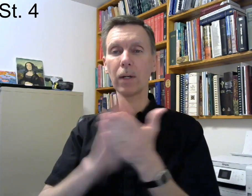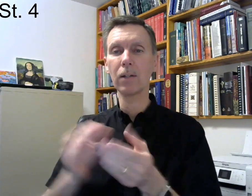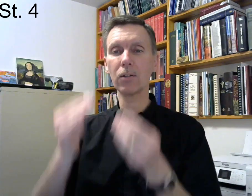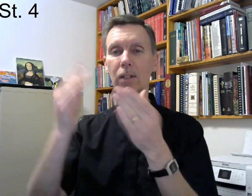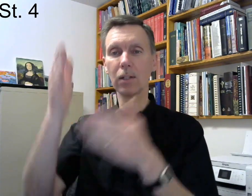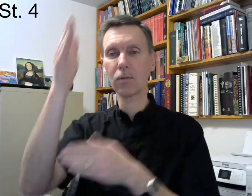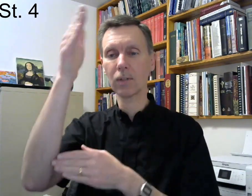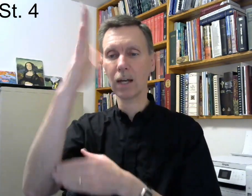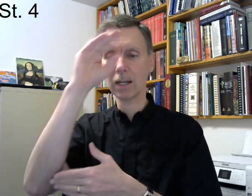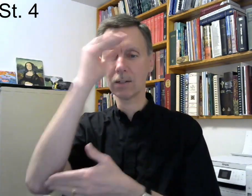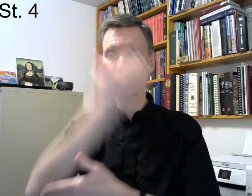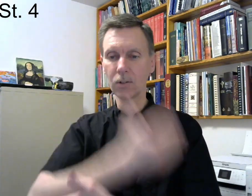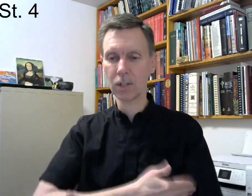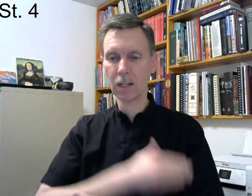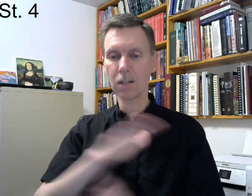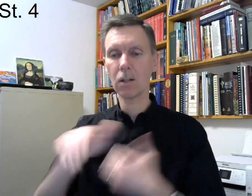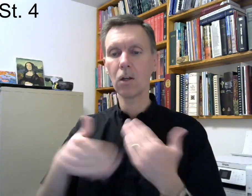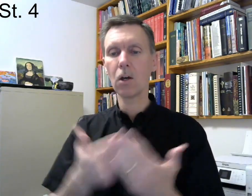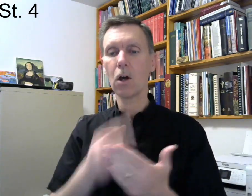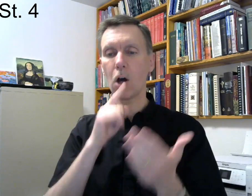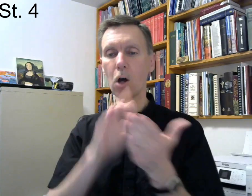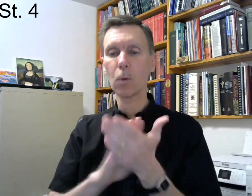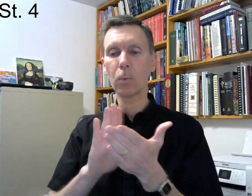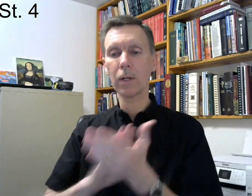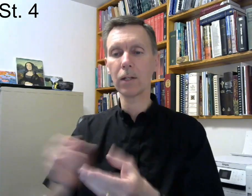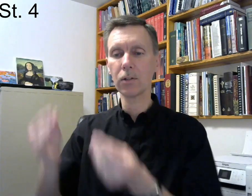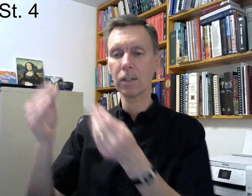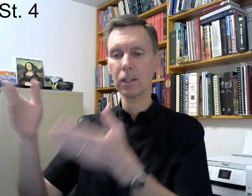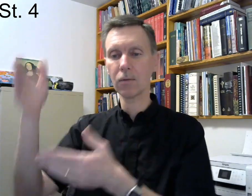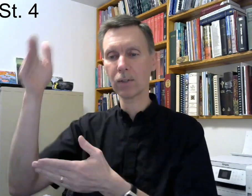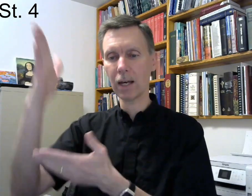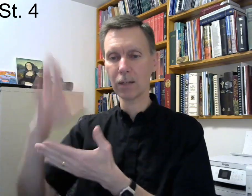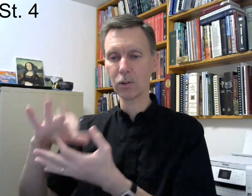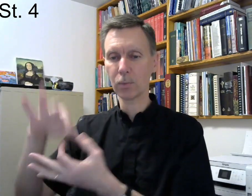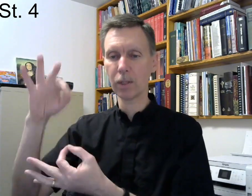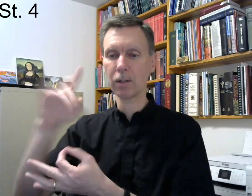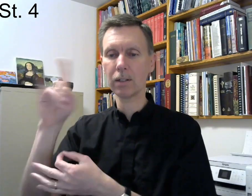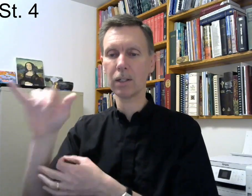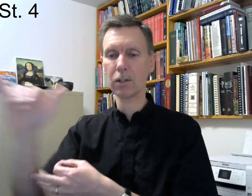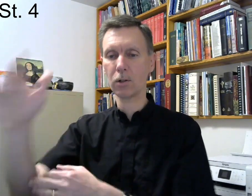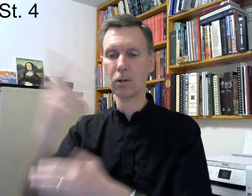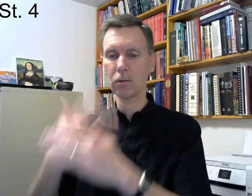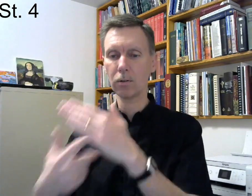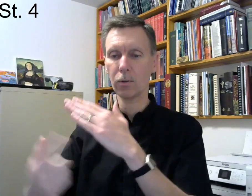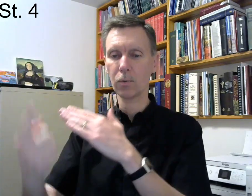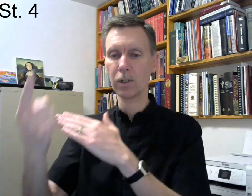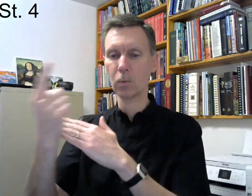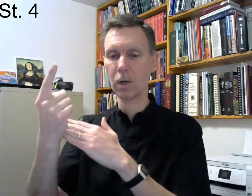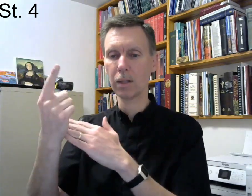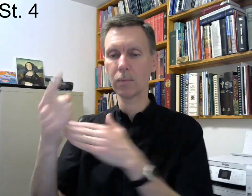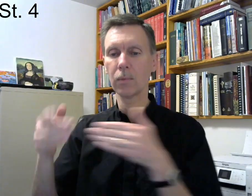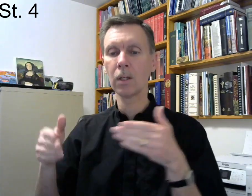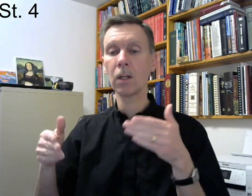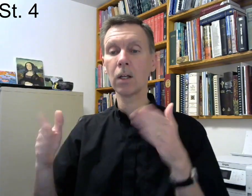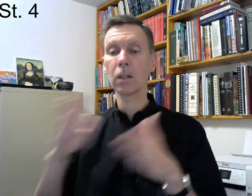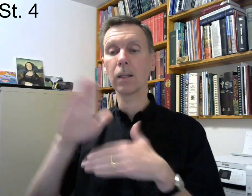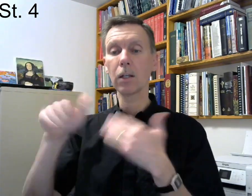praise give God the Son, all praise give God the Spirit, eternal, three in one. Let